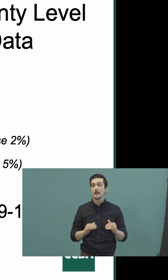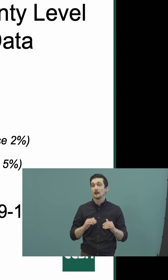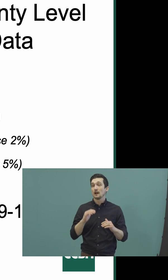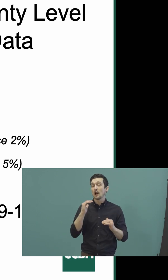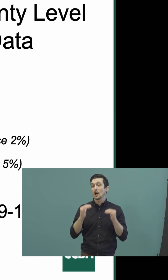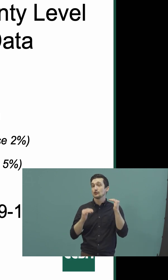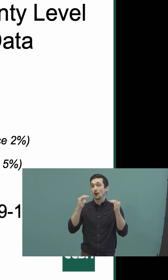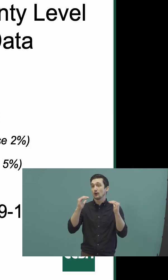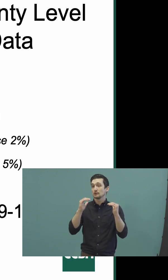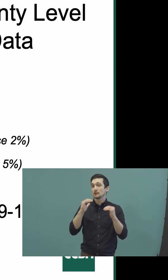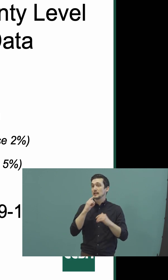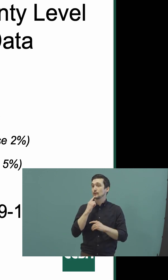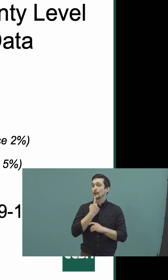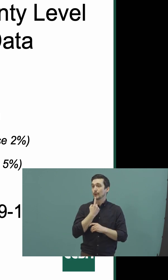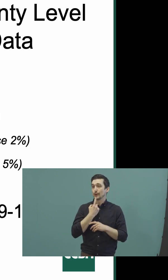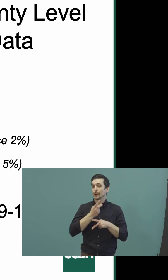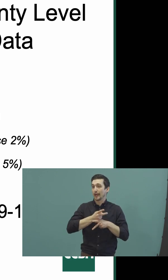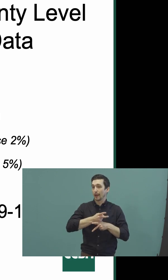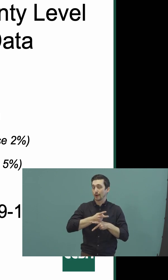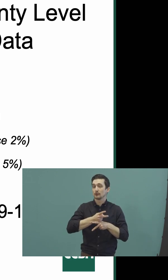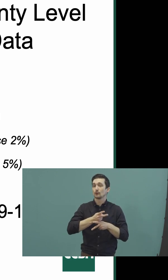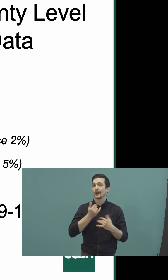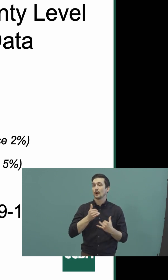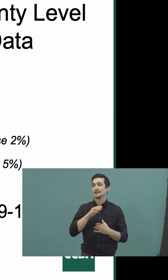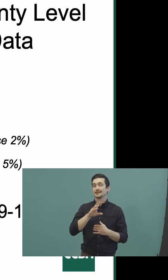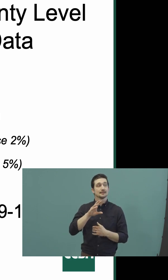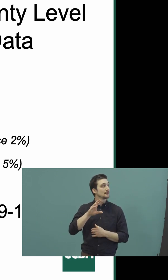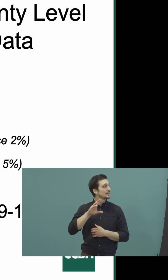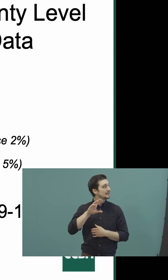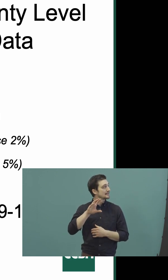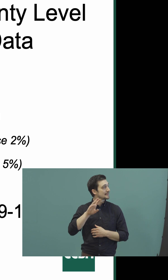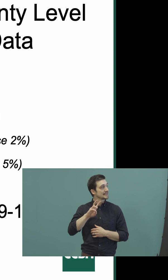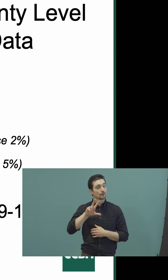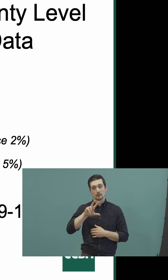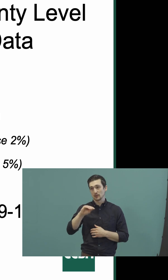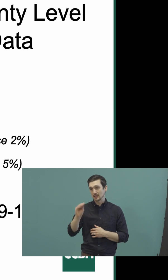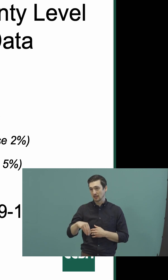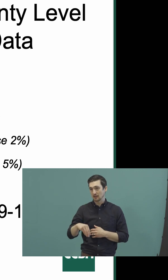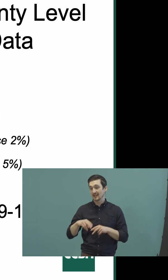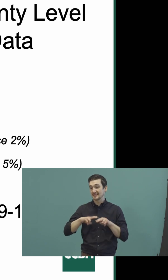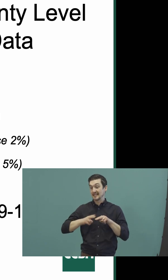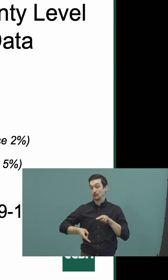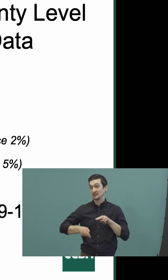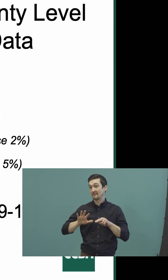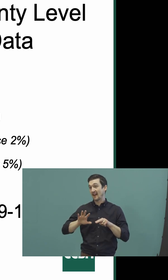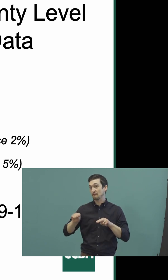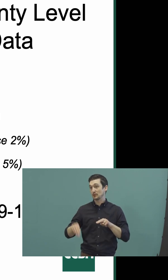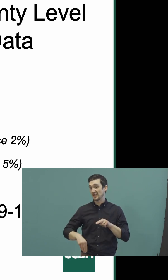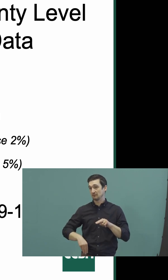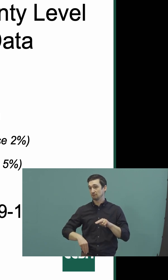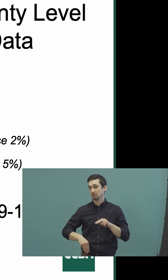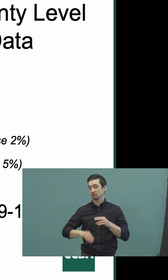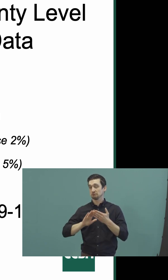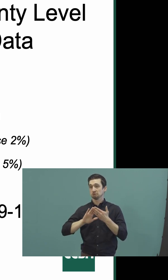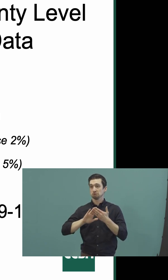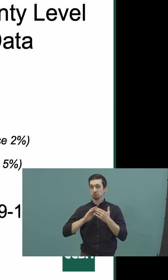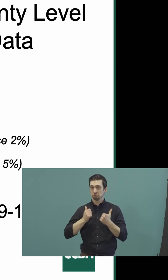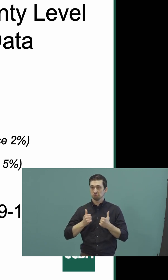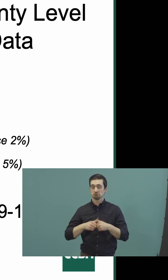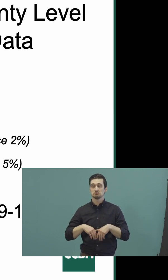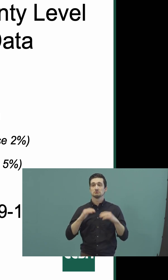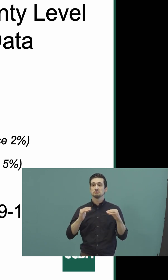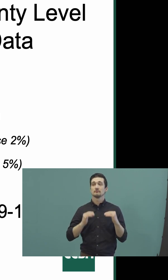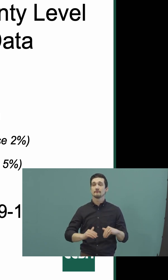are at 63% of the capacity, and that's a decrease of 5% from last week. And